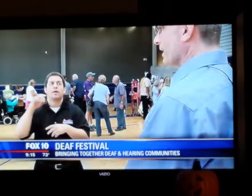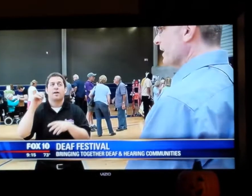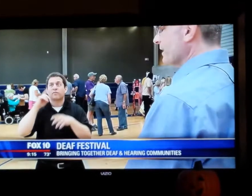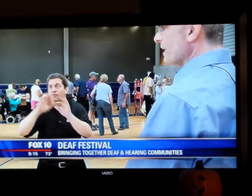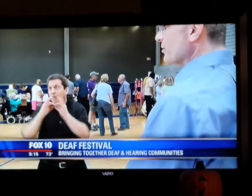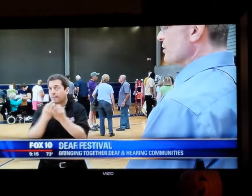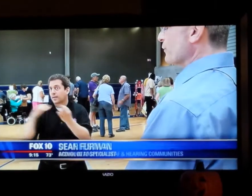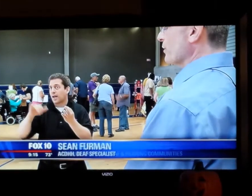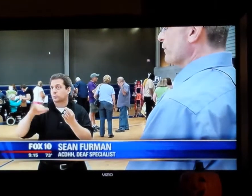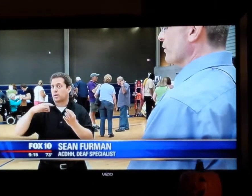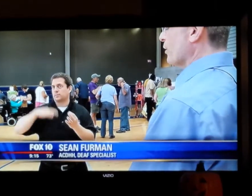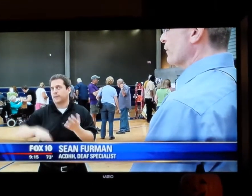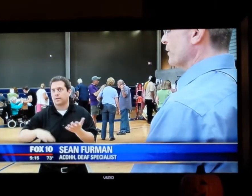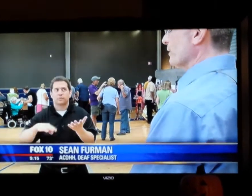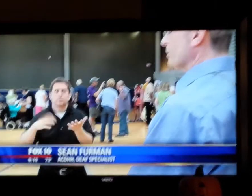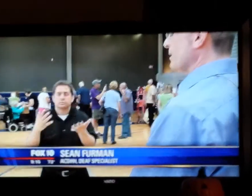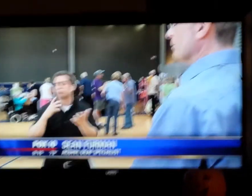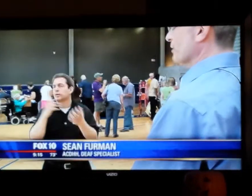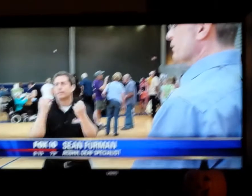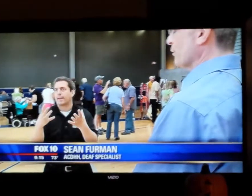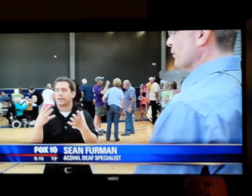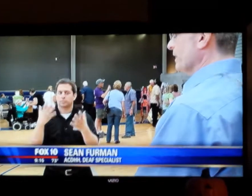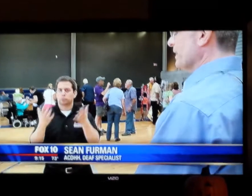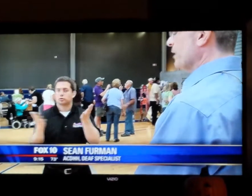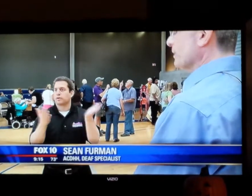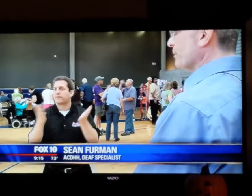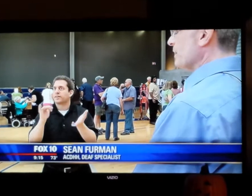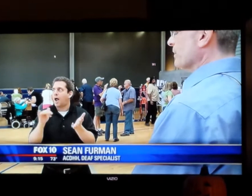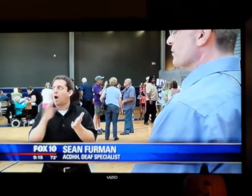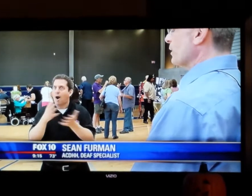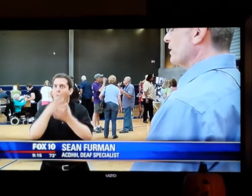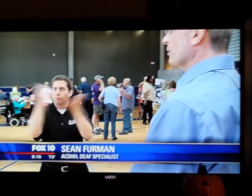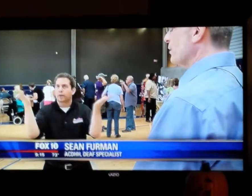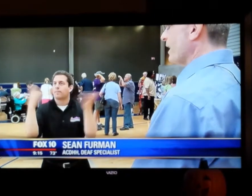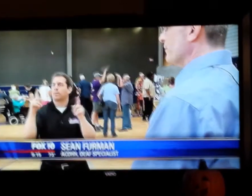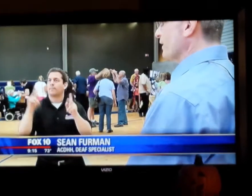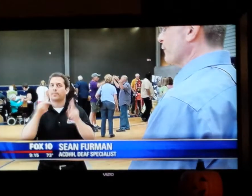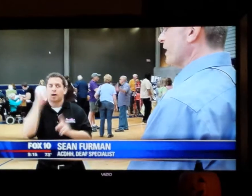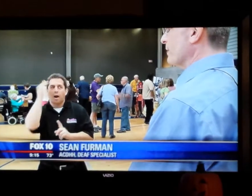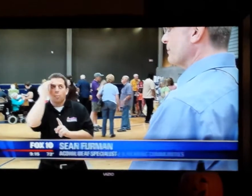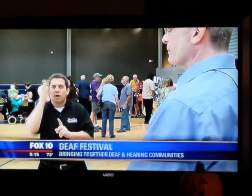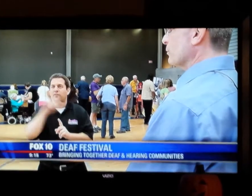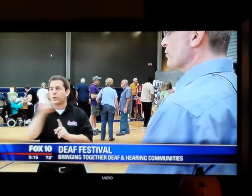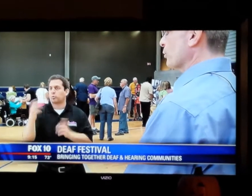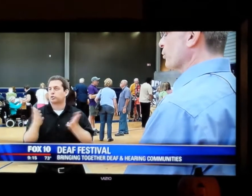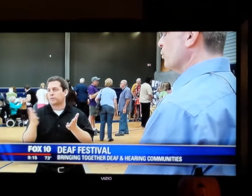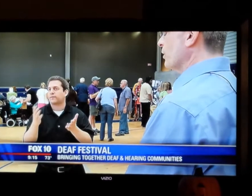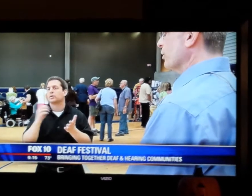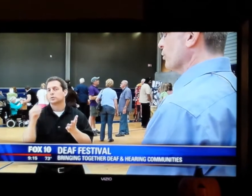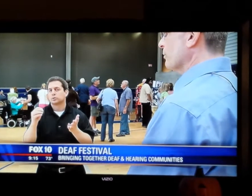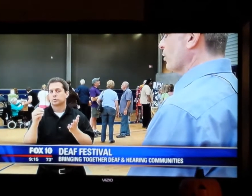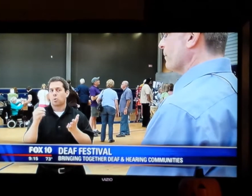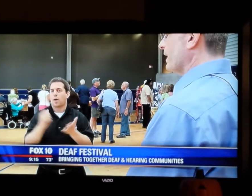It's not just for deaf and hard of hearing people, it's for hearing people as well who have deaf family members or who want to learn more about